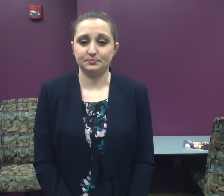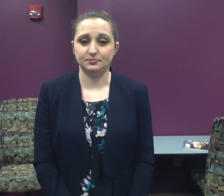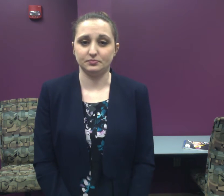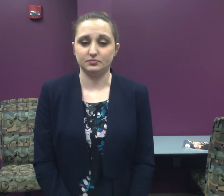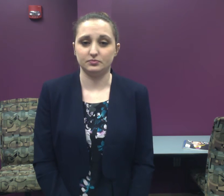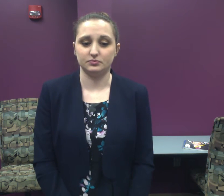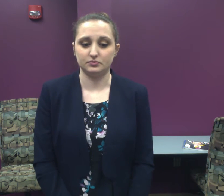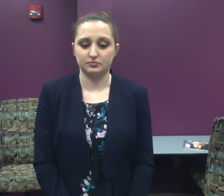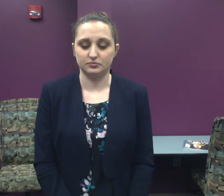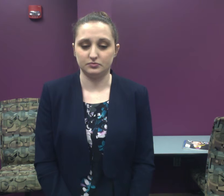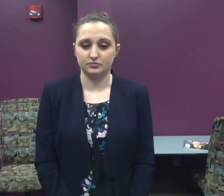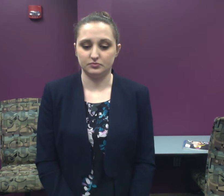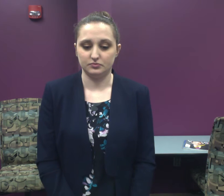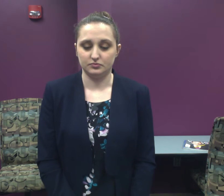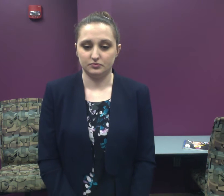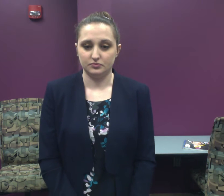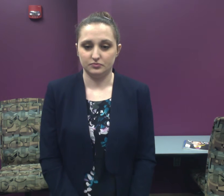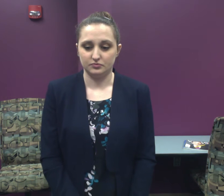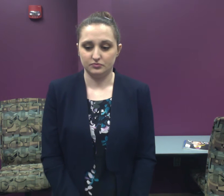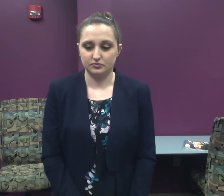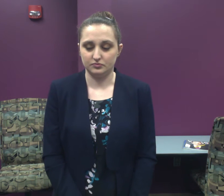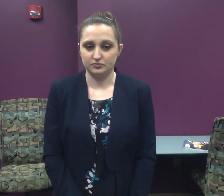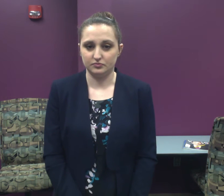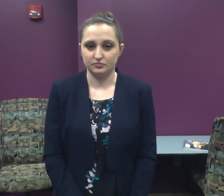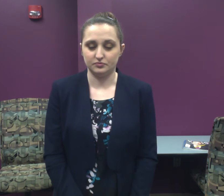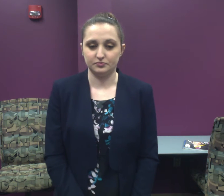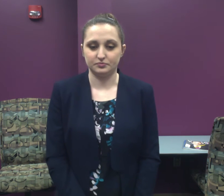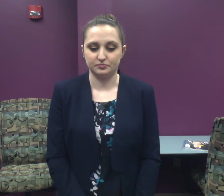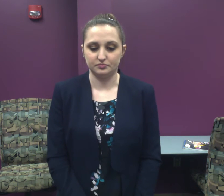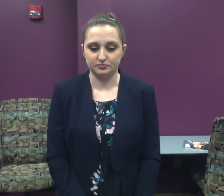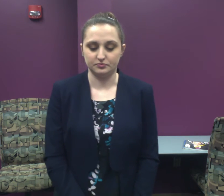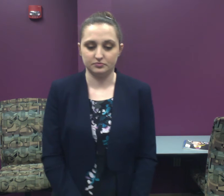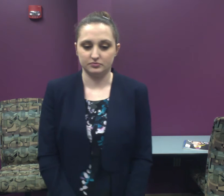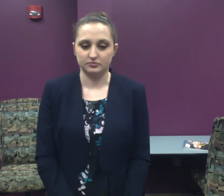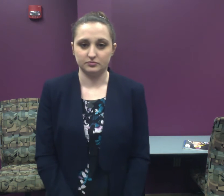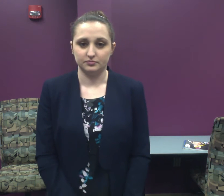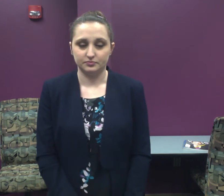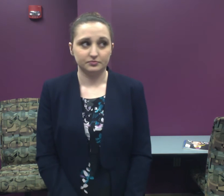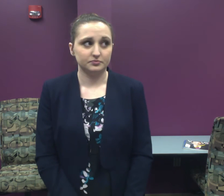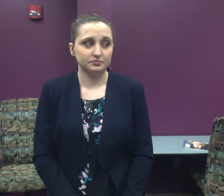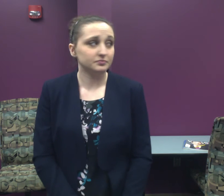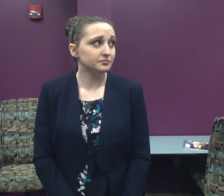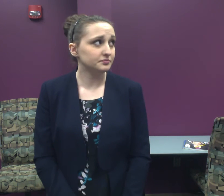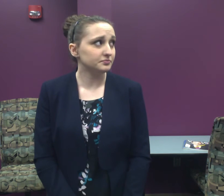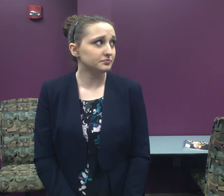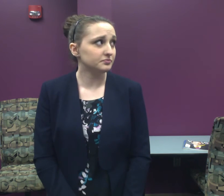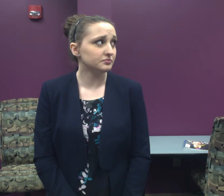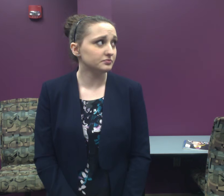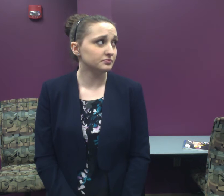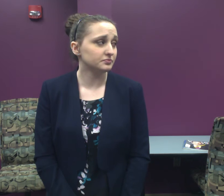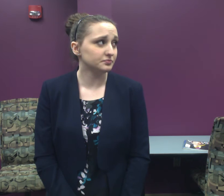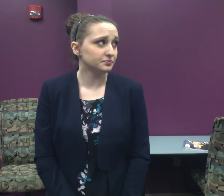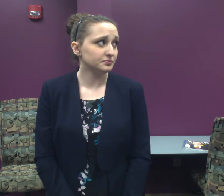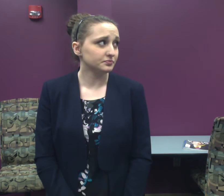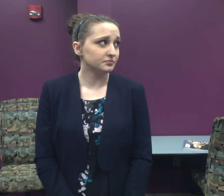to Germany, they paid rape for rape. It was an incredibly brutal war. When you read about what's going on in Serbia